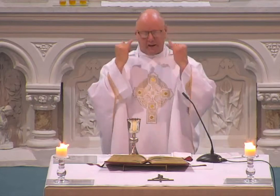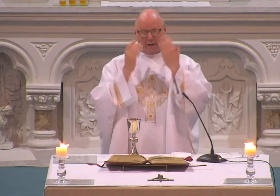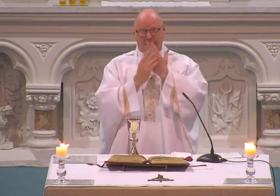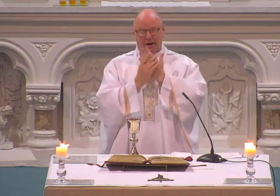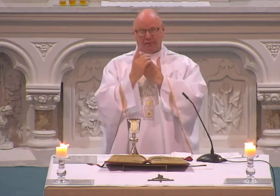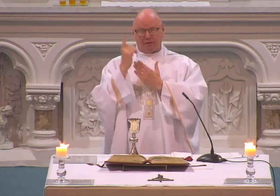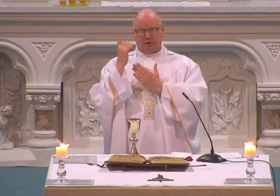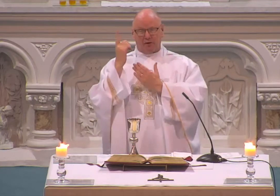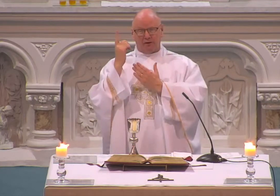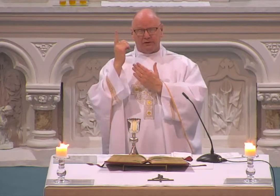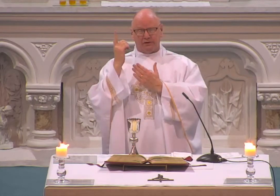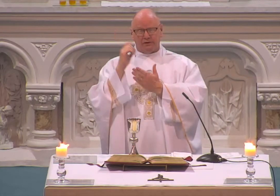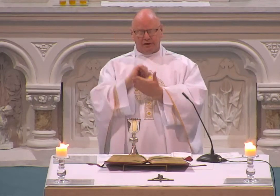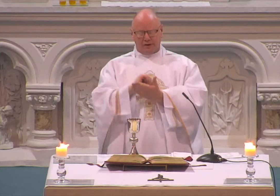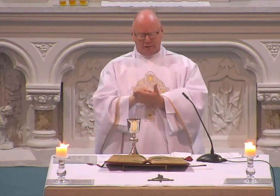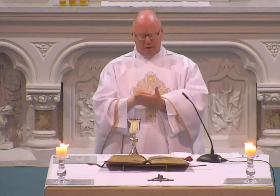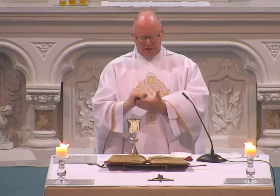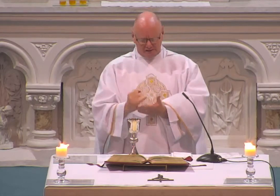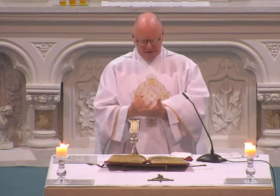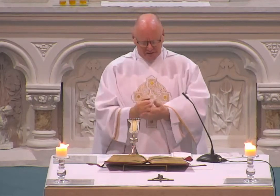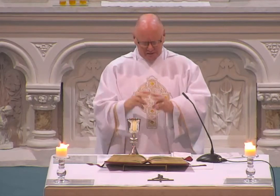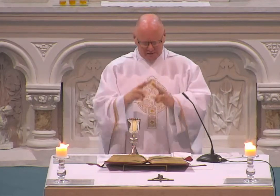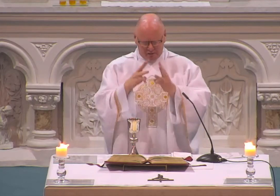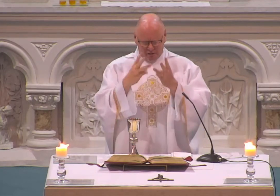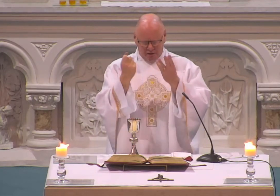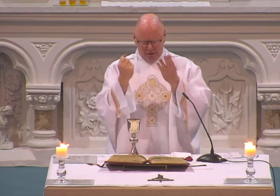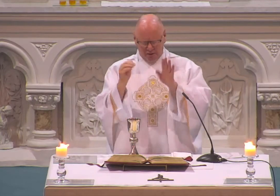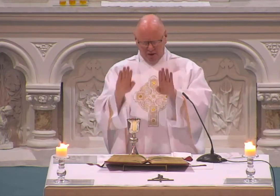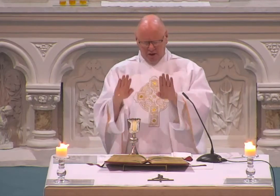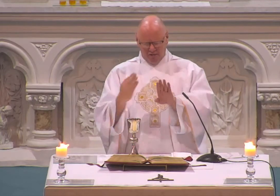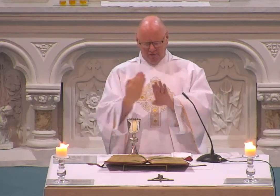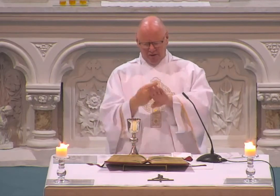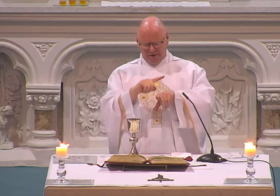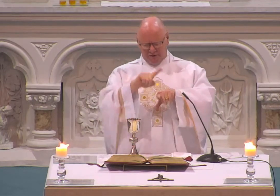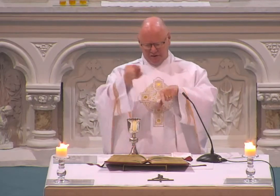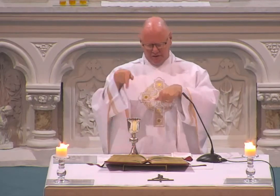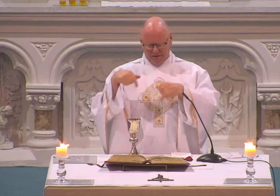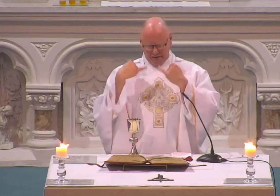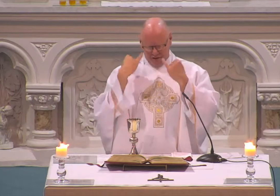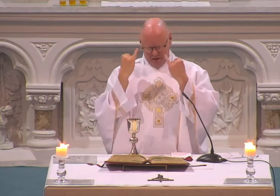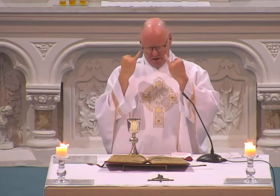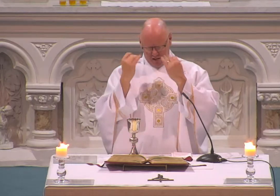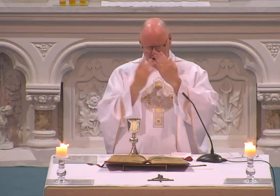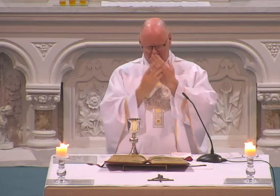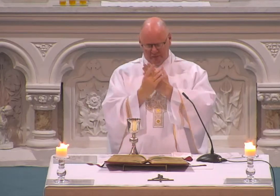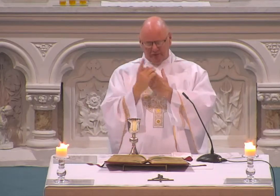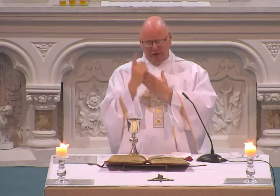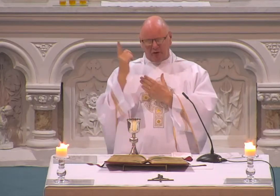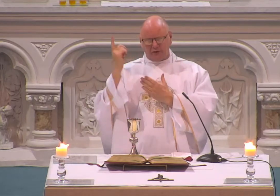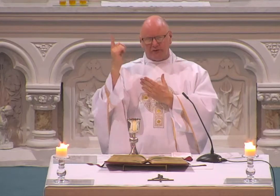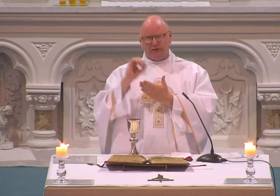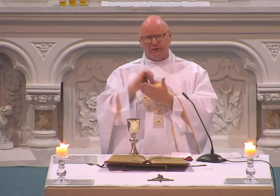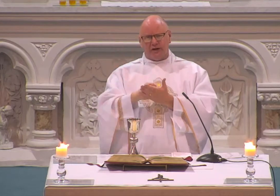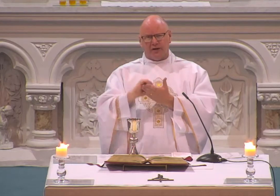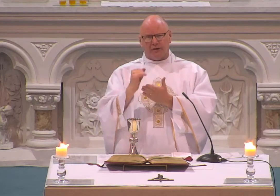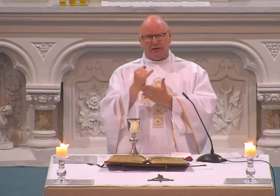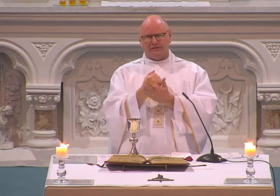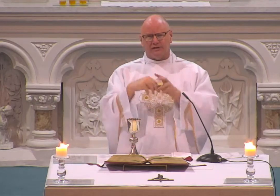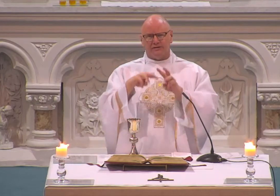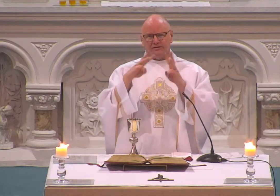Lamb of God, you take away the sins of the world, have mercy on us. Lamb of God, you take away the sins of the